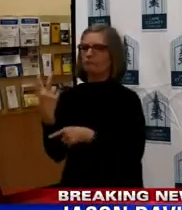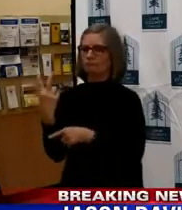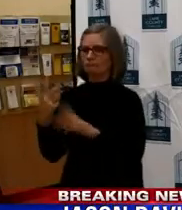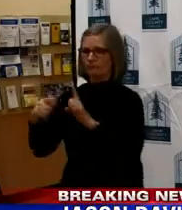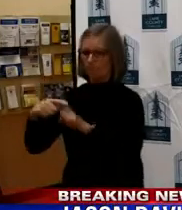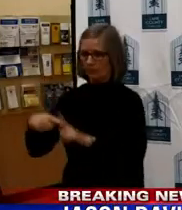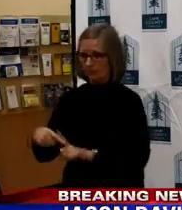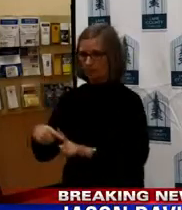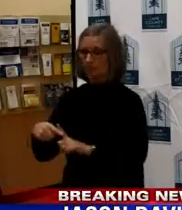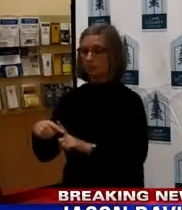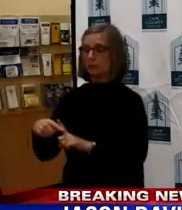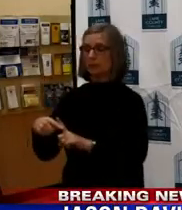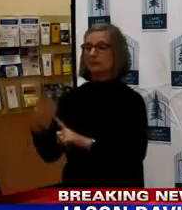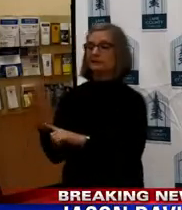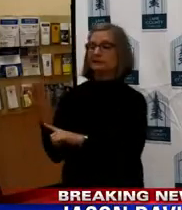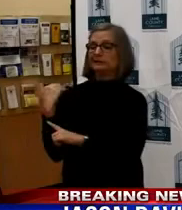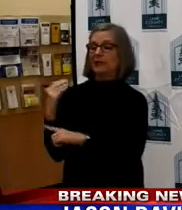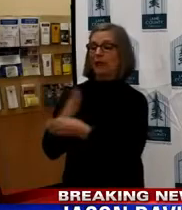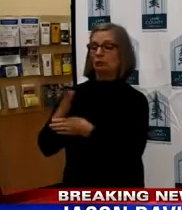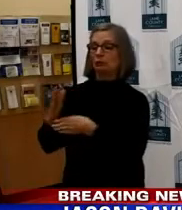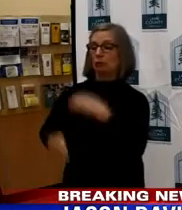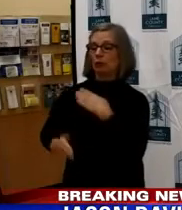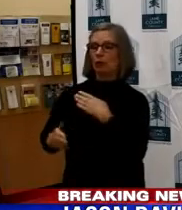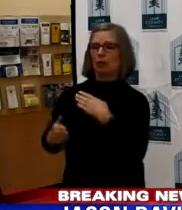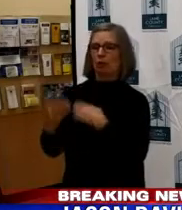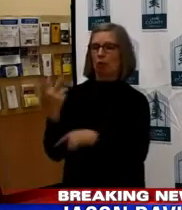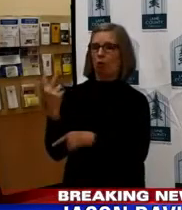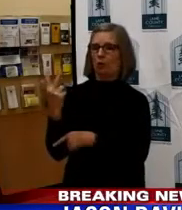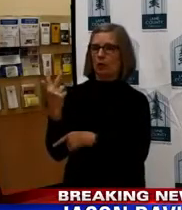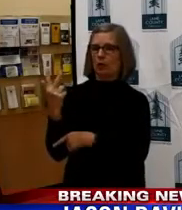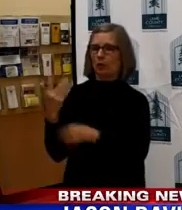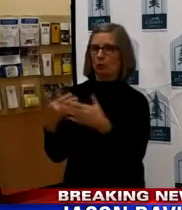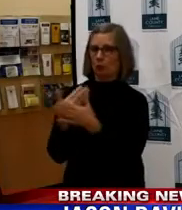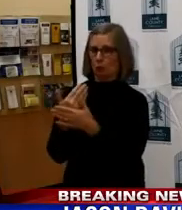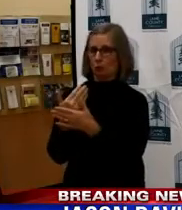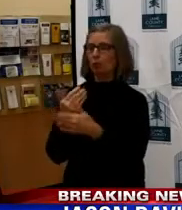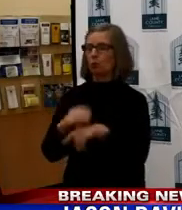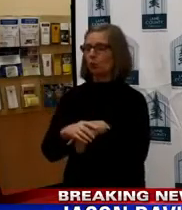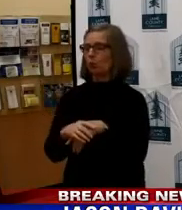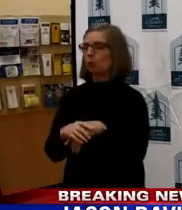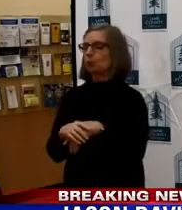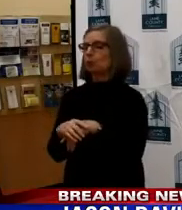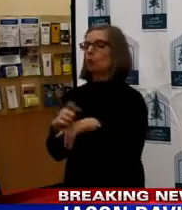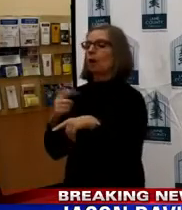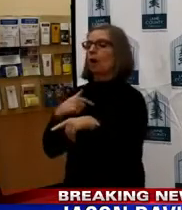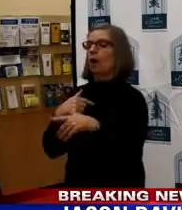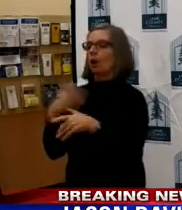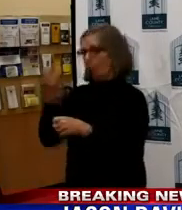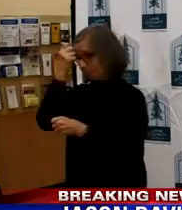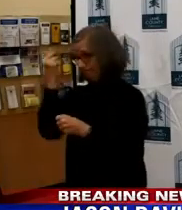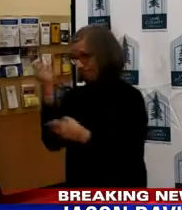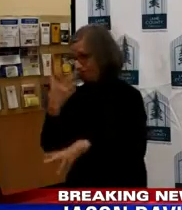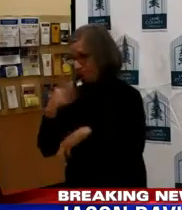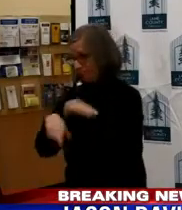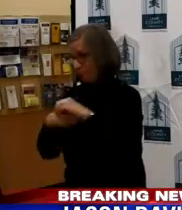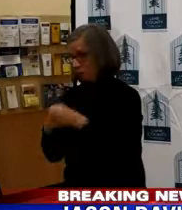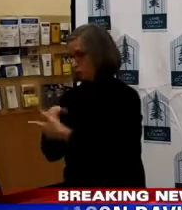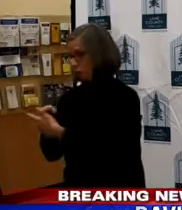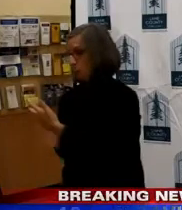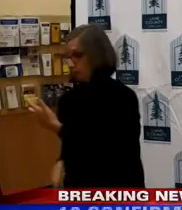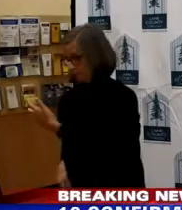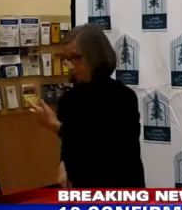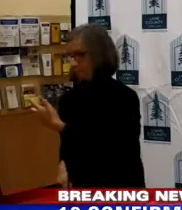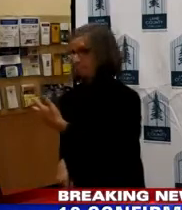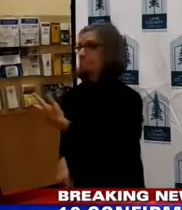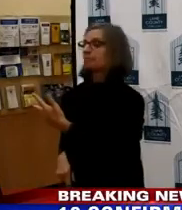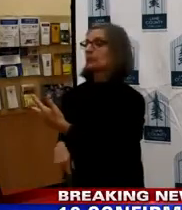weekend that we announced through local media. I'd like to give you a brief update about those individual cases. So